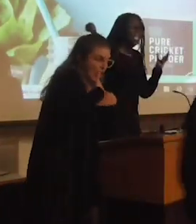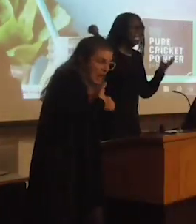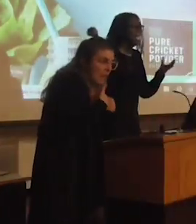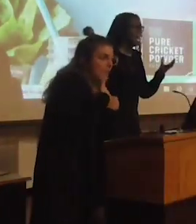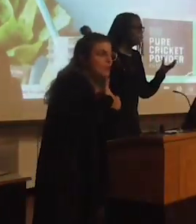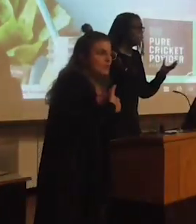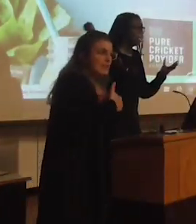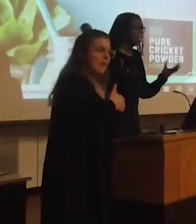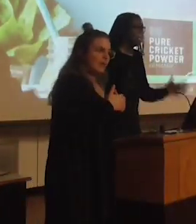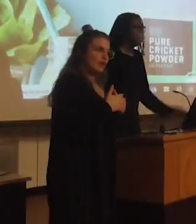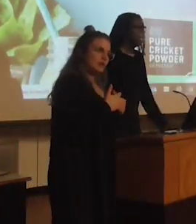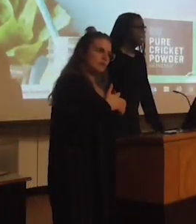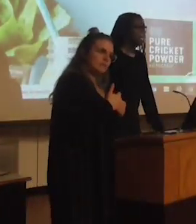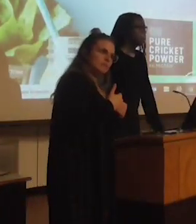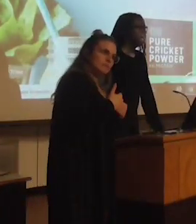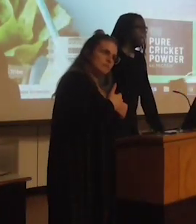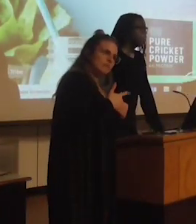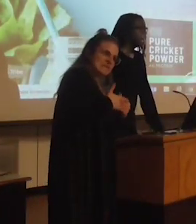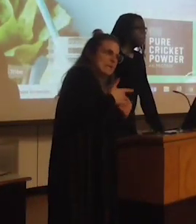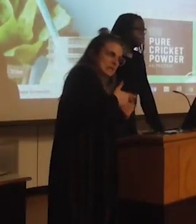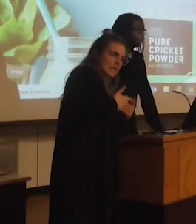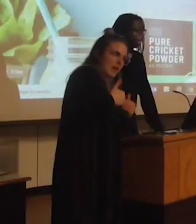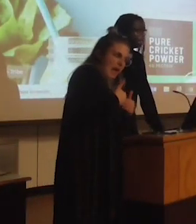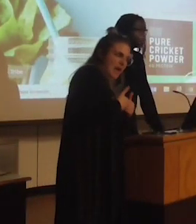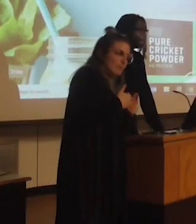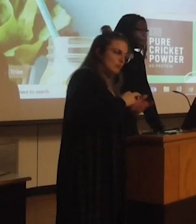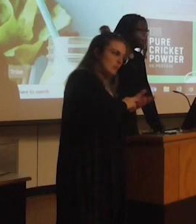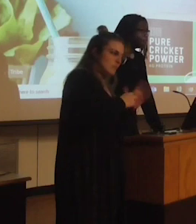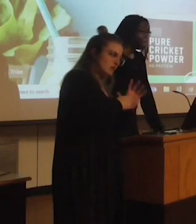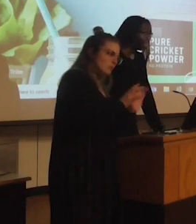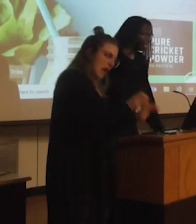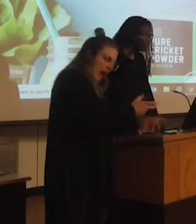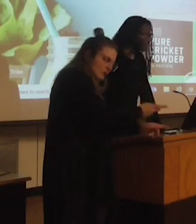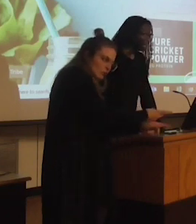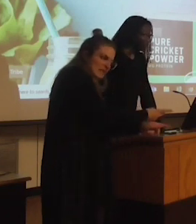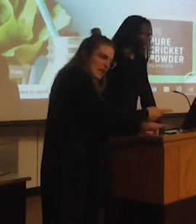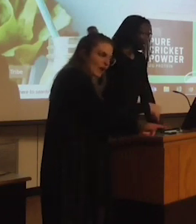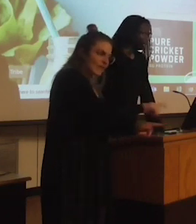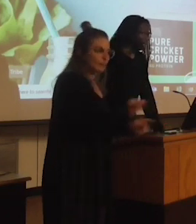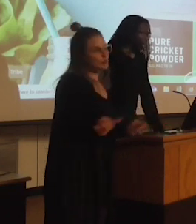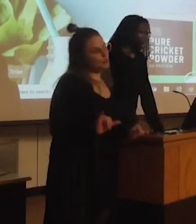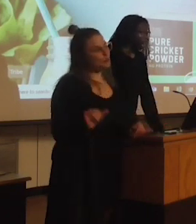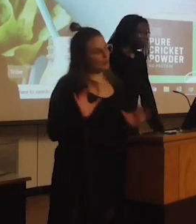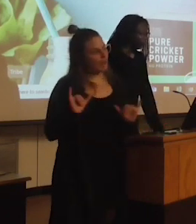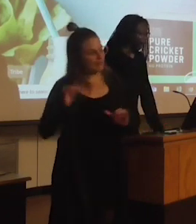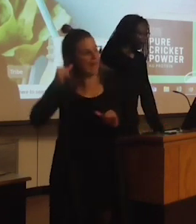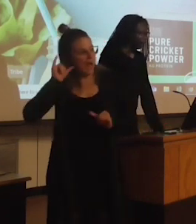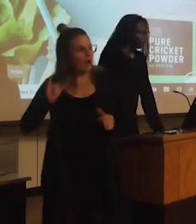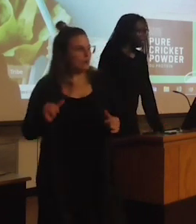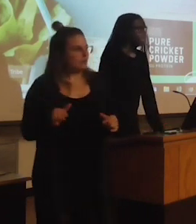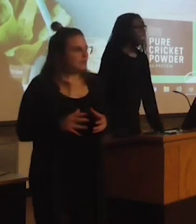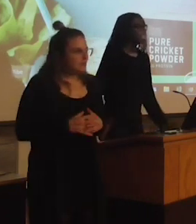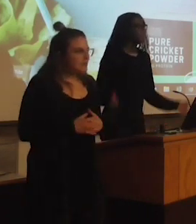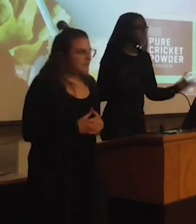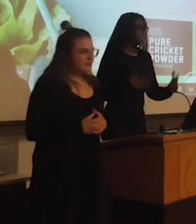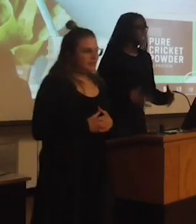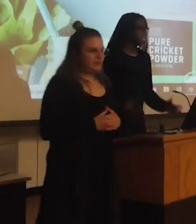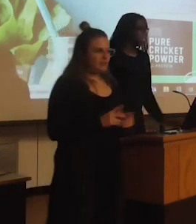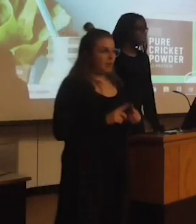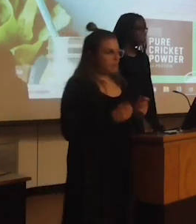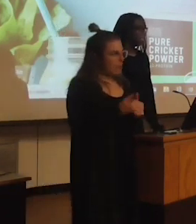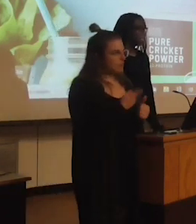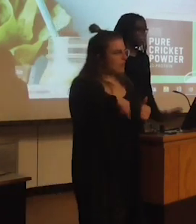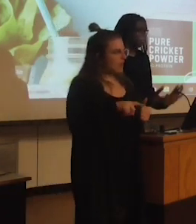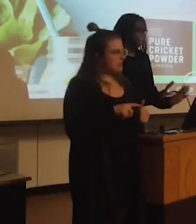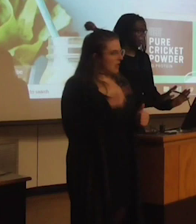are sentient animals, then like we have an ethic of care that we have to apply to them as well. And like, you know, and I think that most of